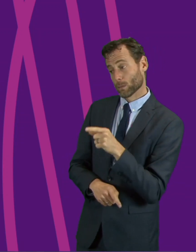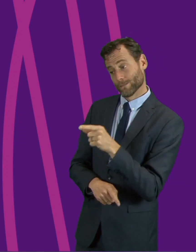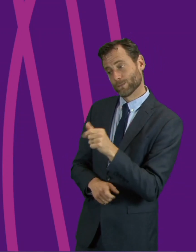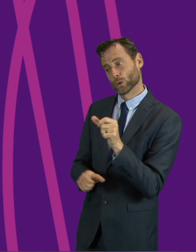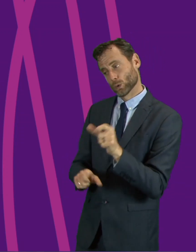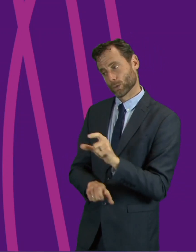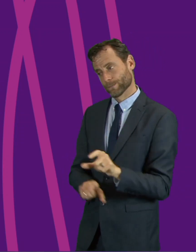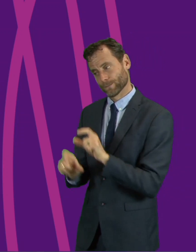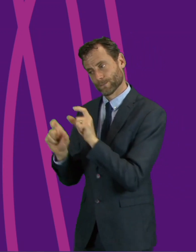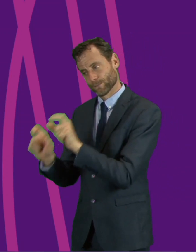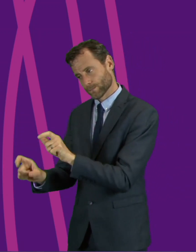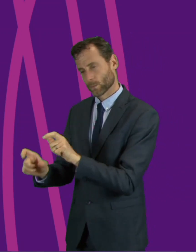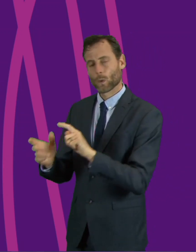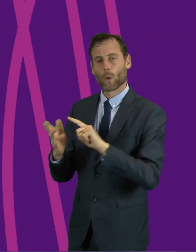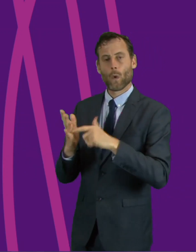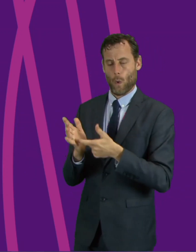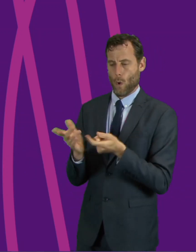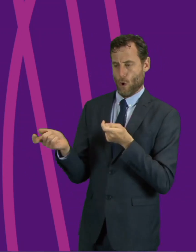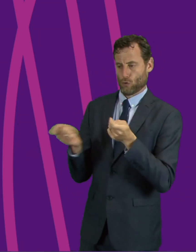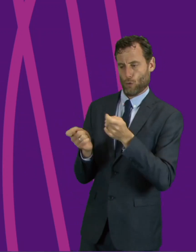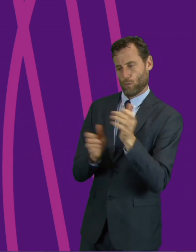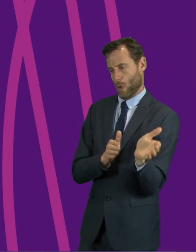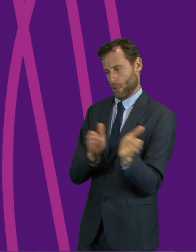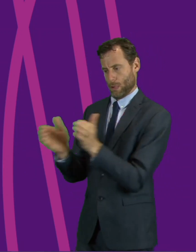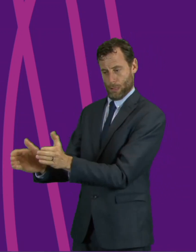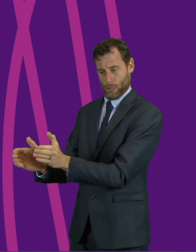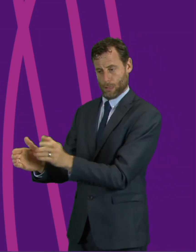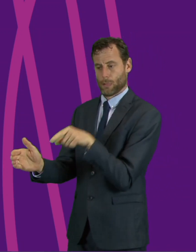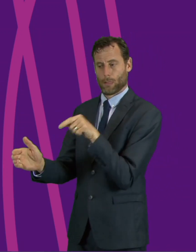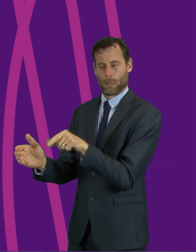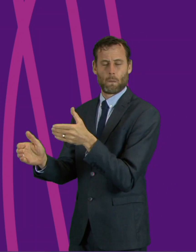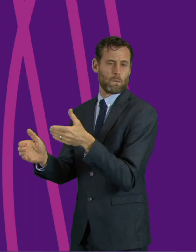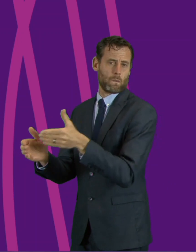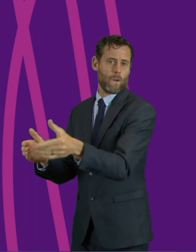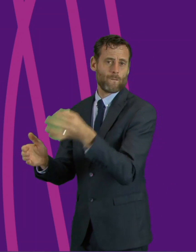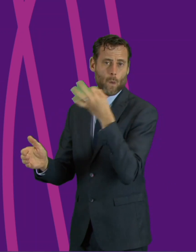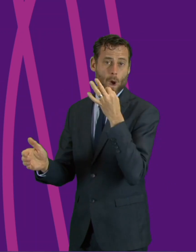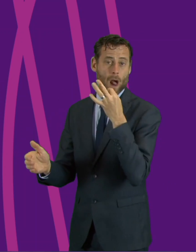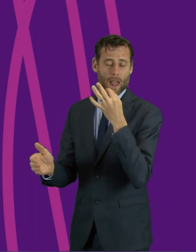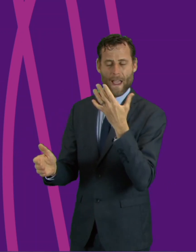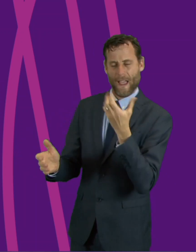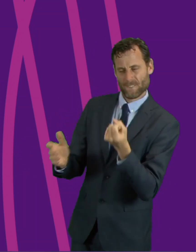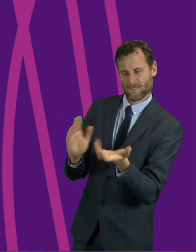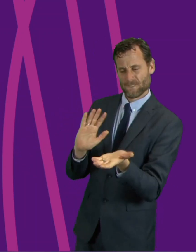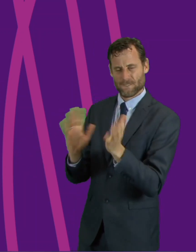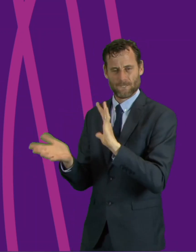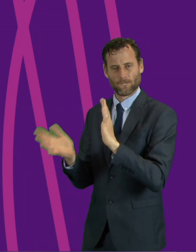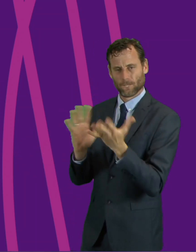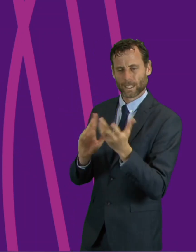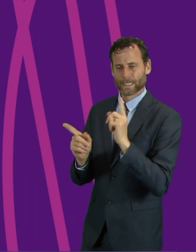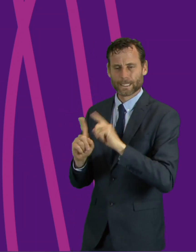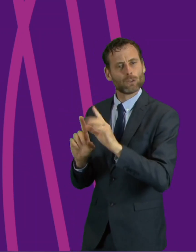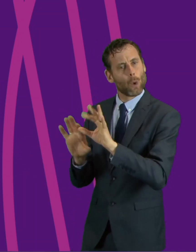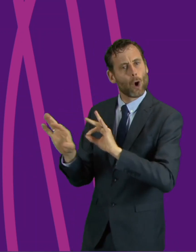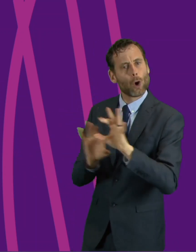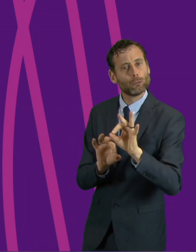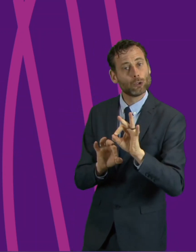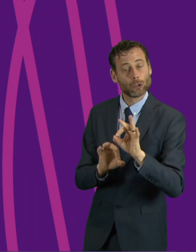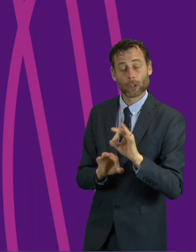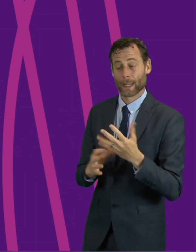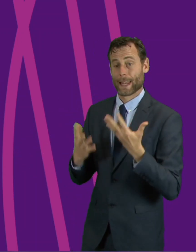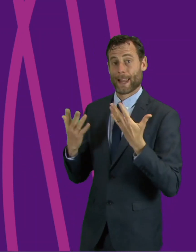a quarantine approach. There are arguments for both of these. I believe this is something that is